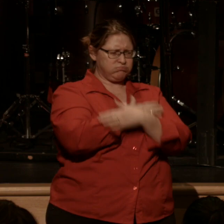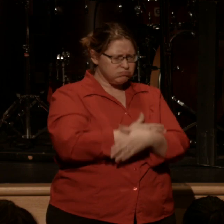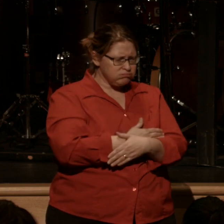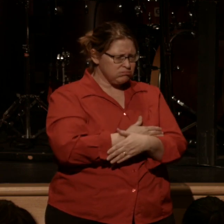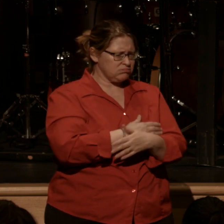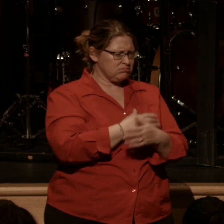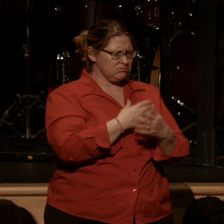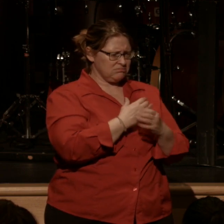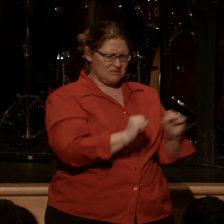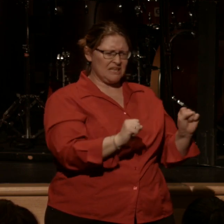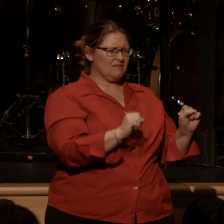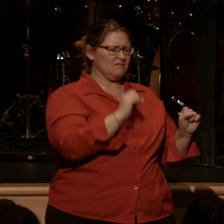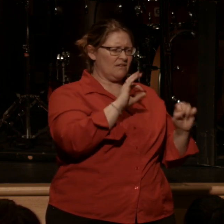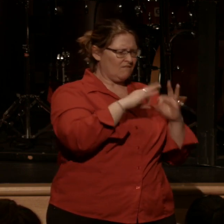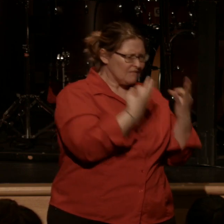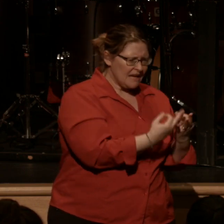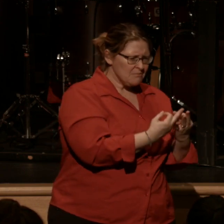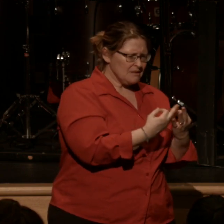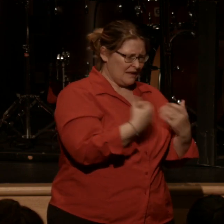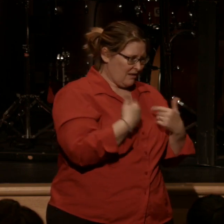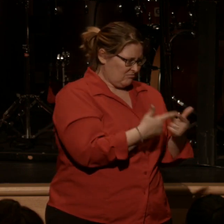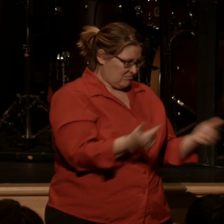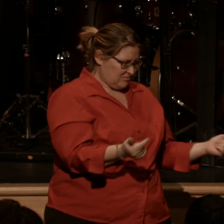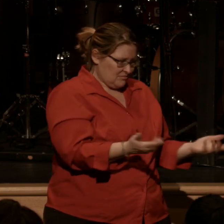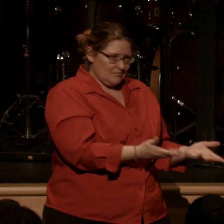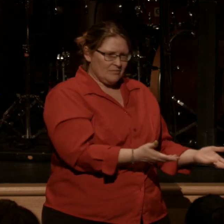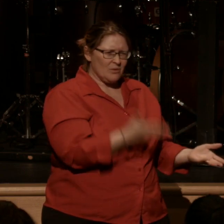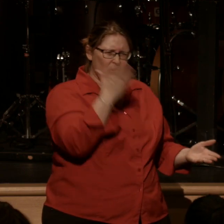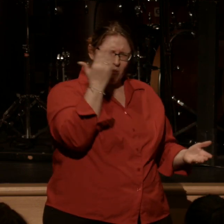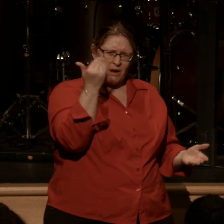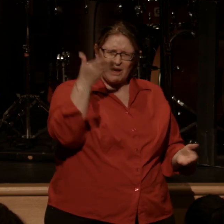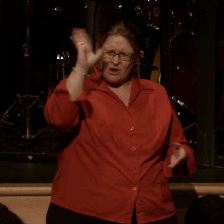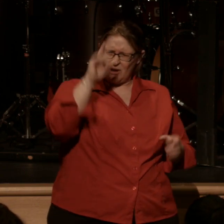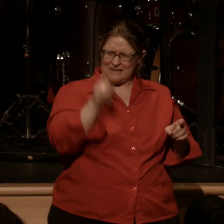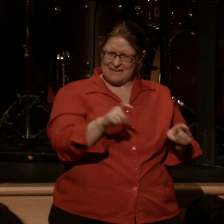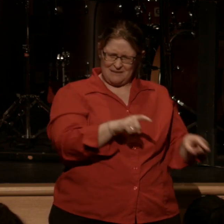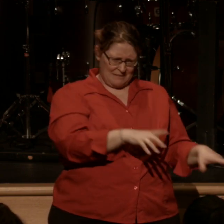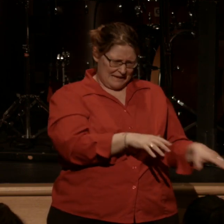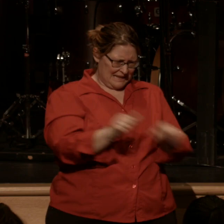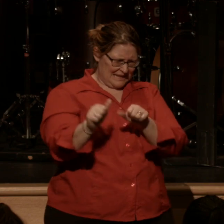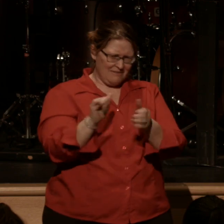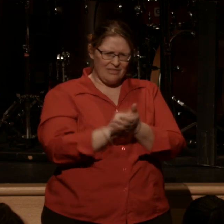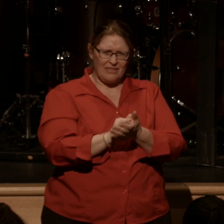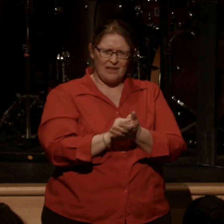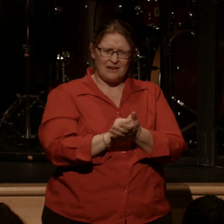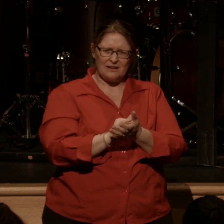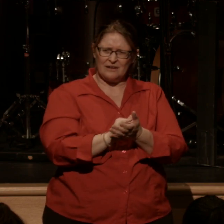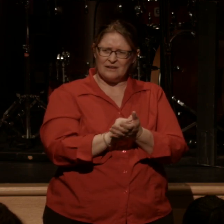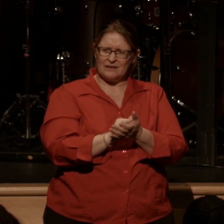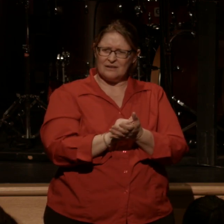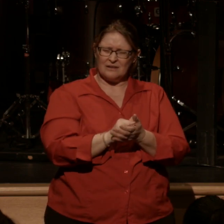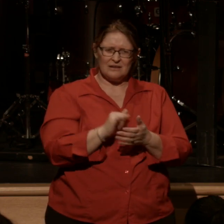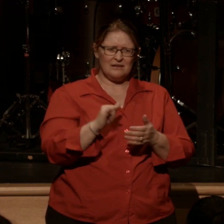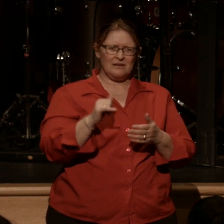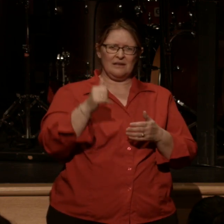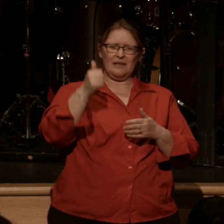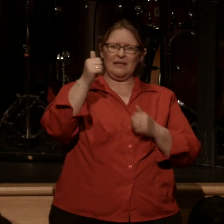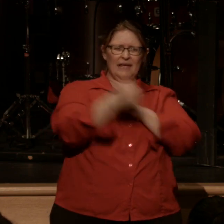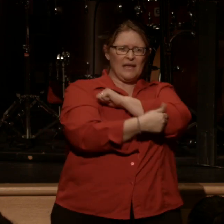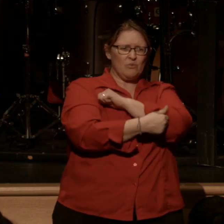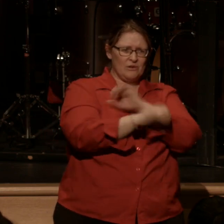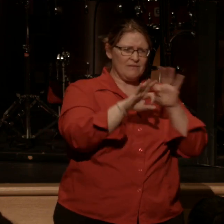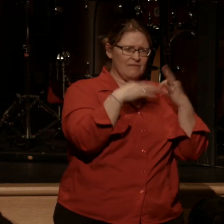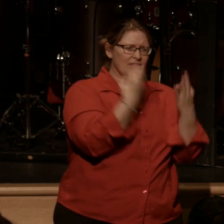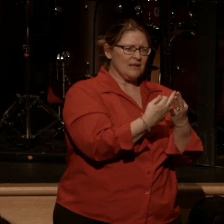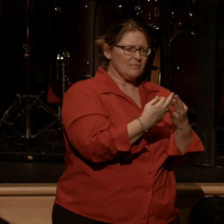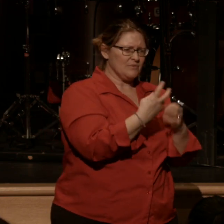He had family and possessions. Why does God need him to leave this in the first problem? Abraham's family had journeyed.